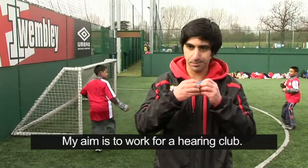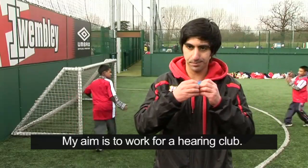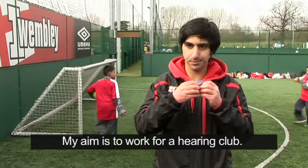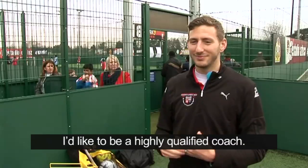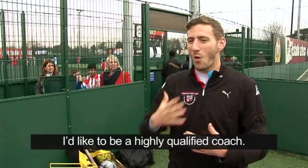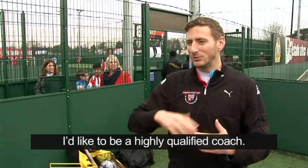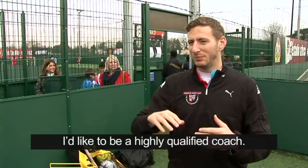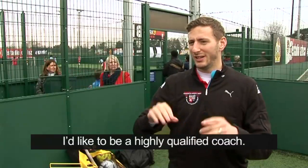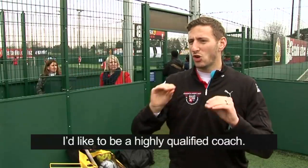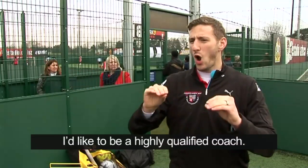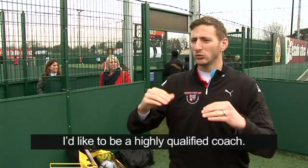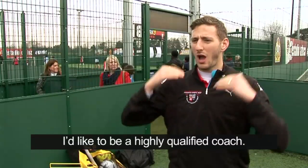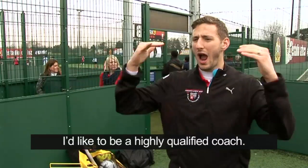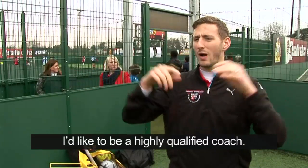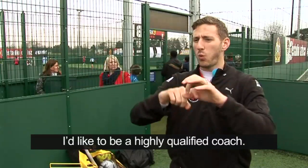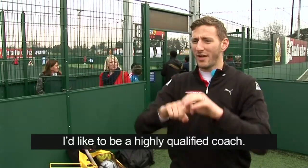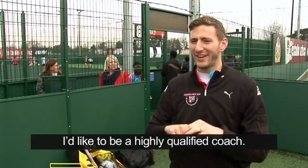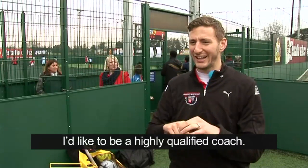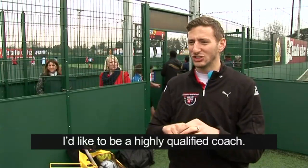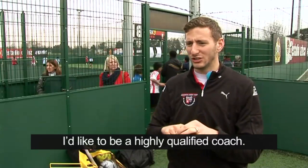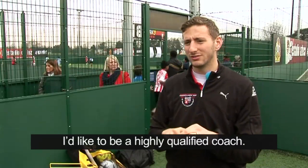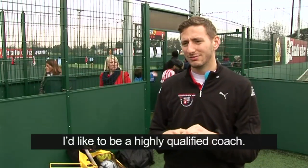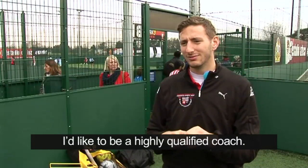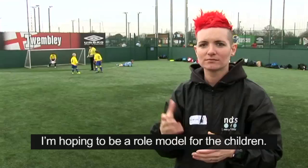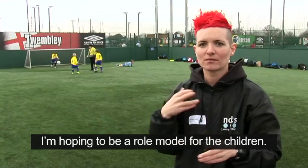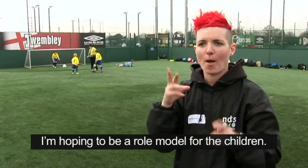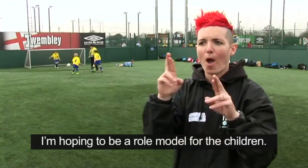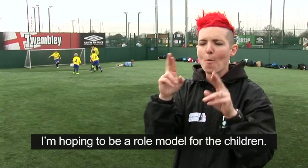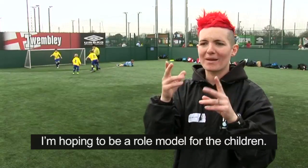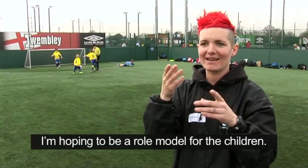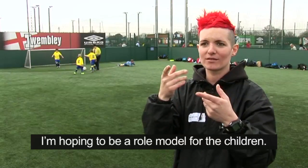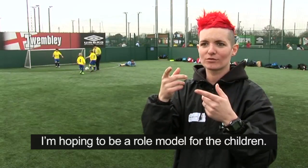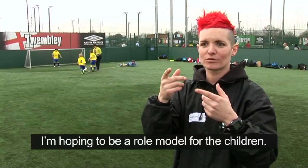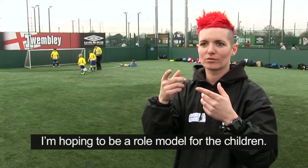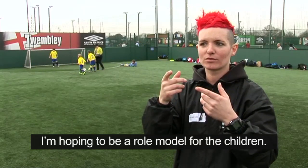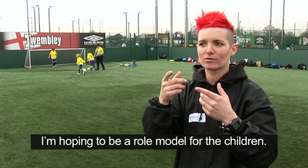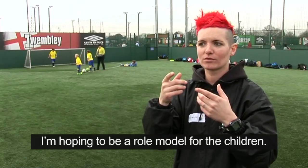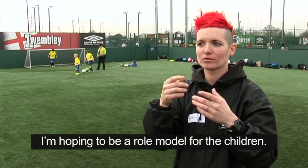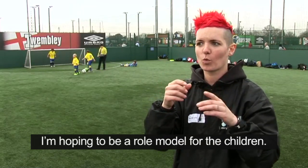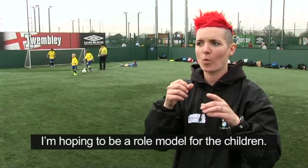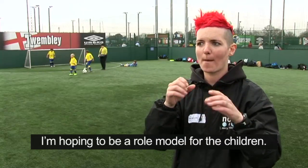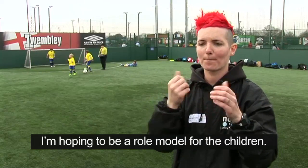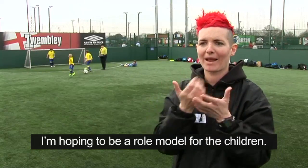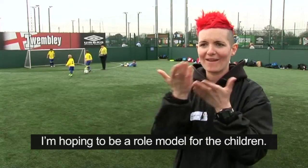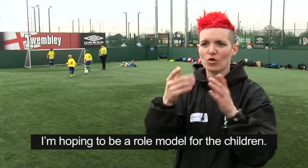hearing club. I'd like to be a highly qualified coach. I'm hoping to be a role model for the children.